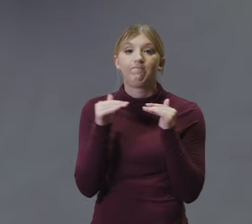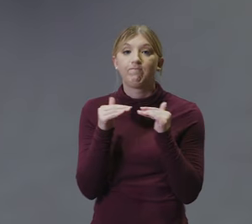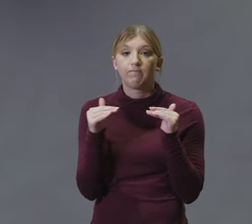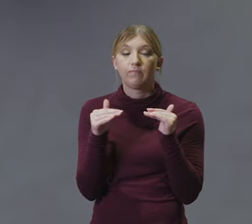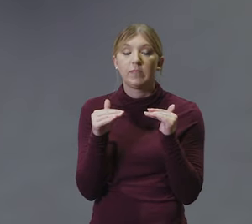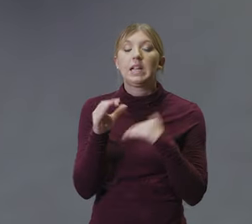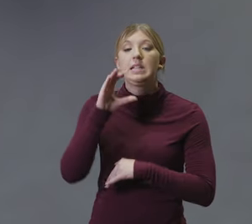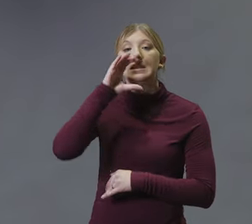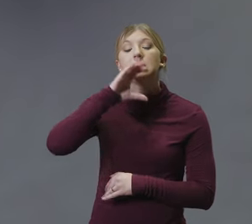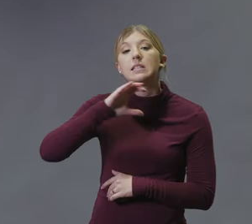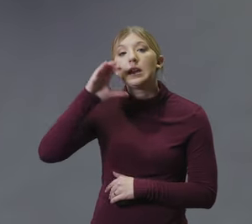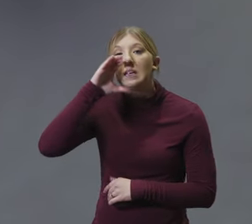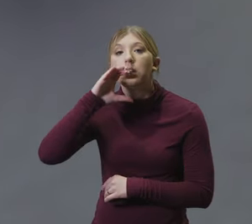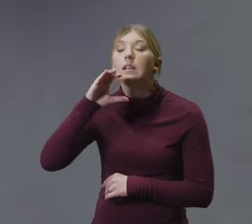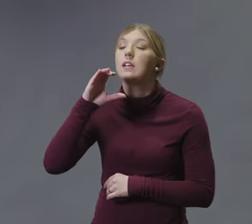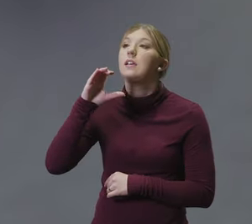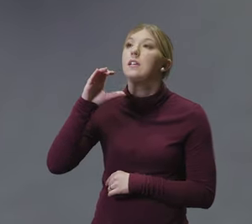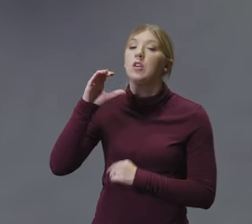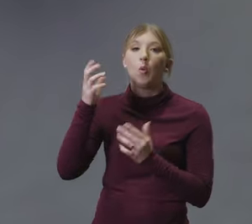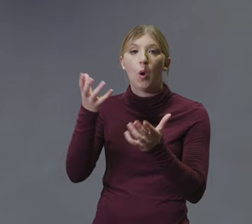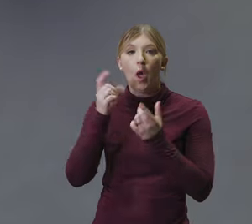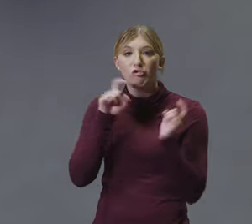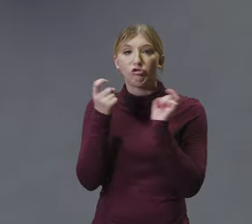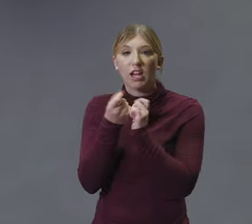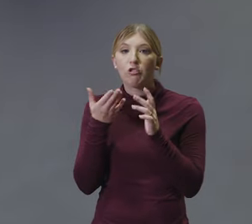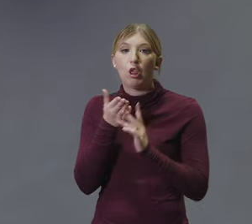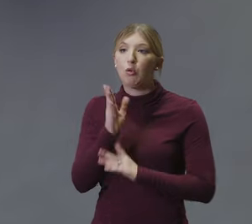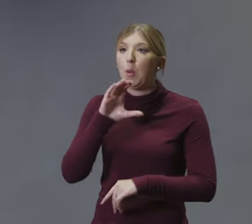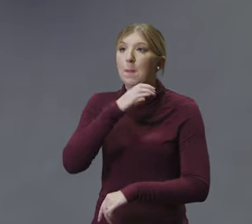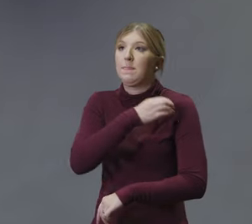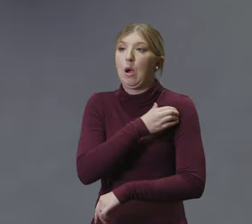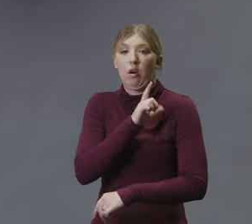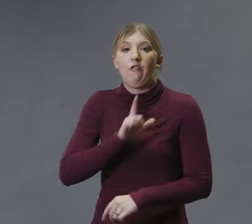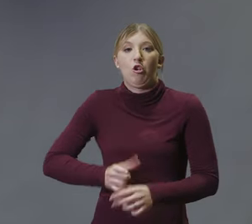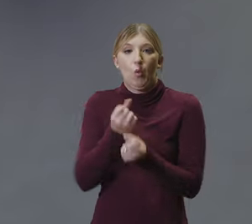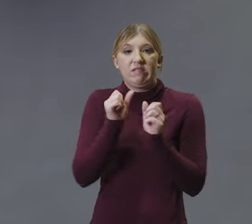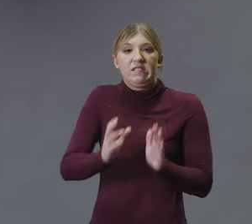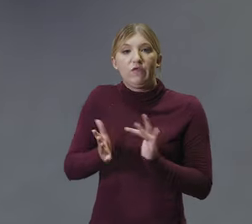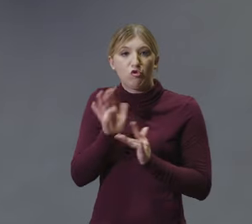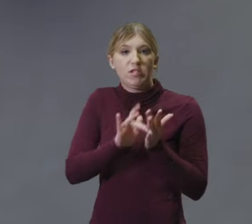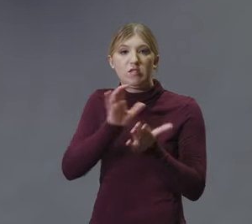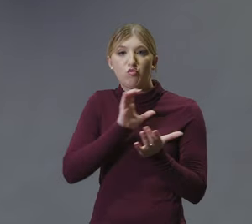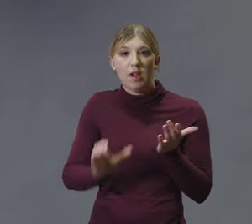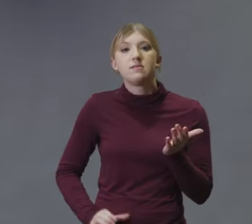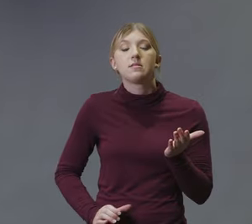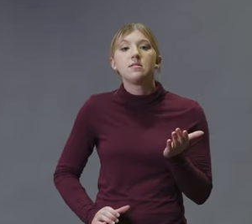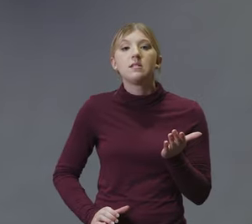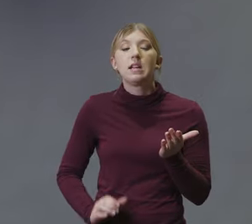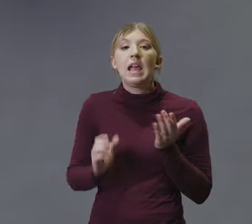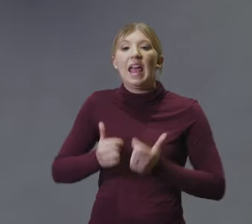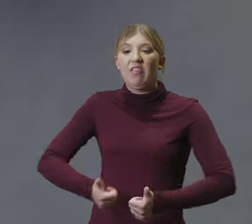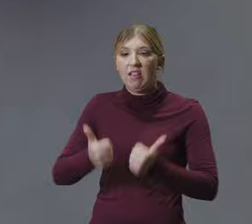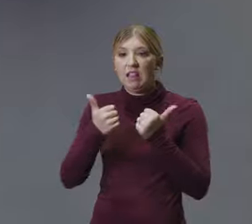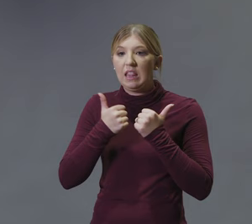and seek to bring change through the power of our Lord and Savior Jesus Christ and the lives of those he puts